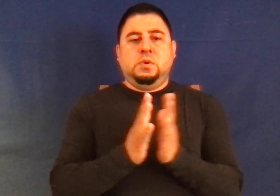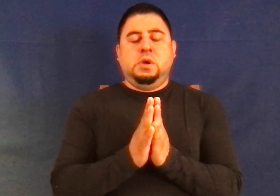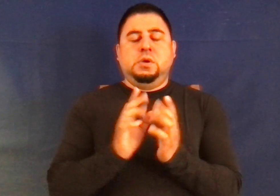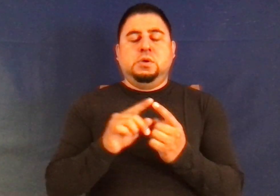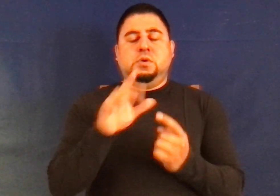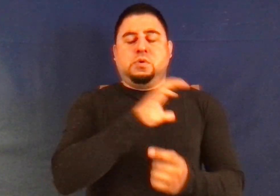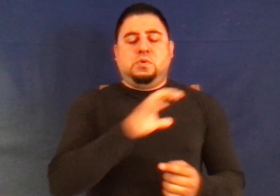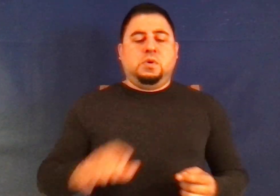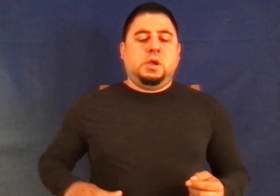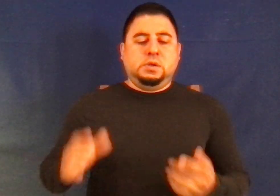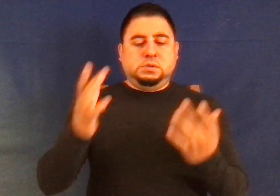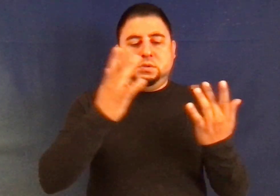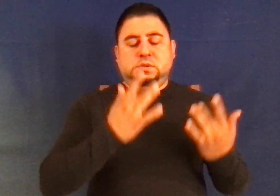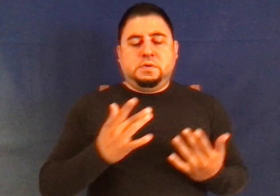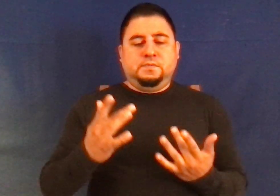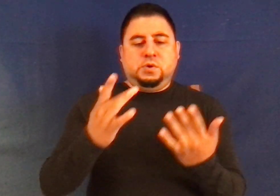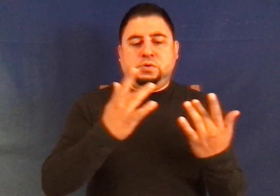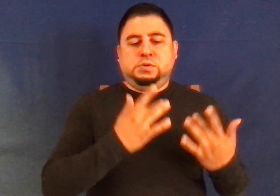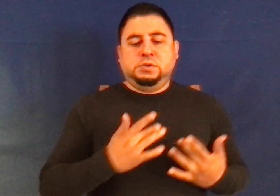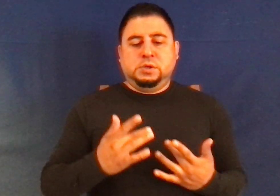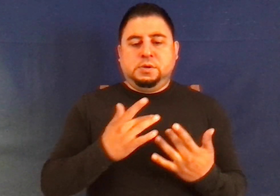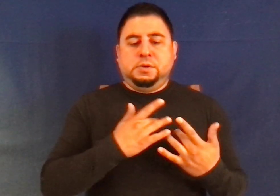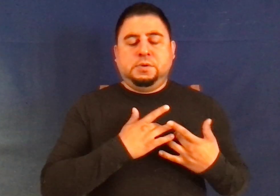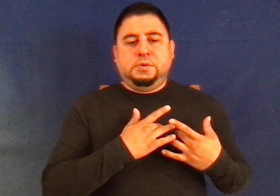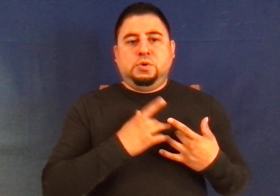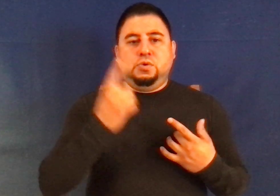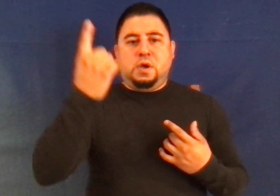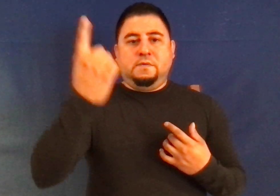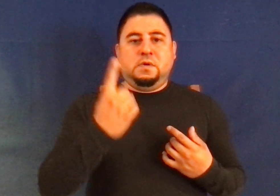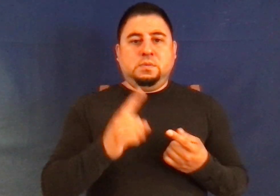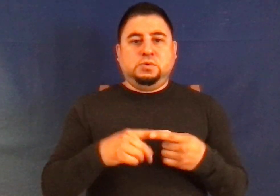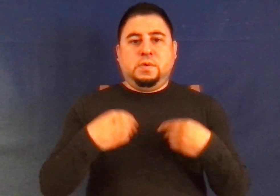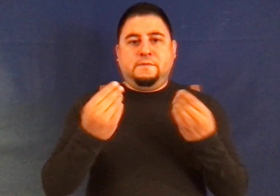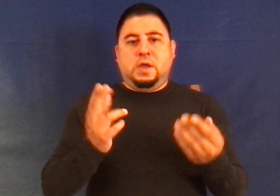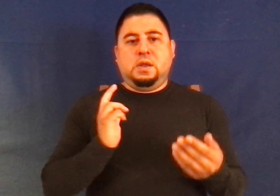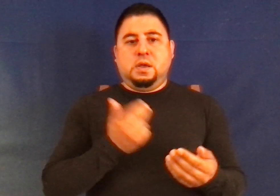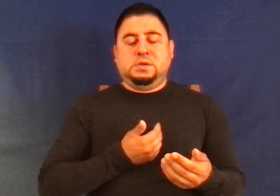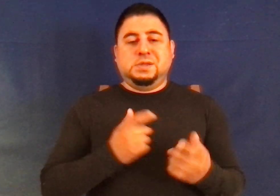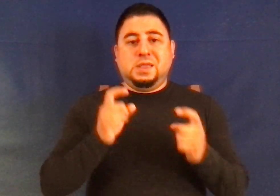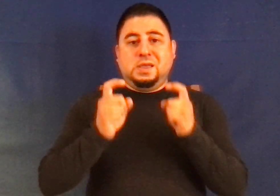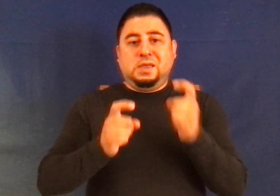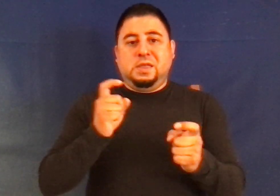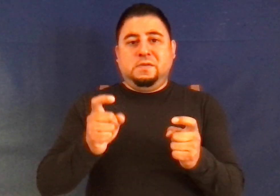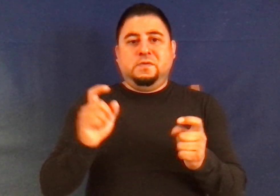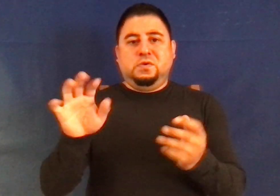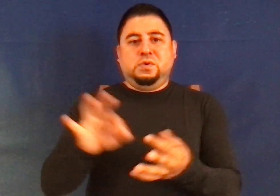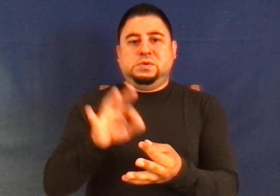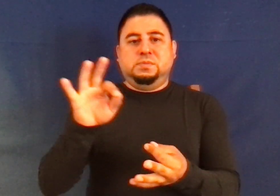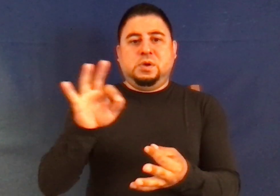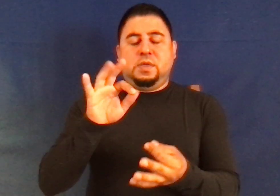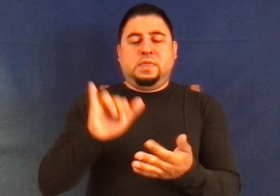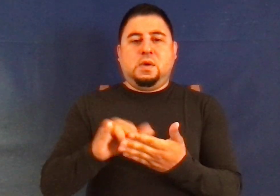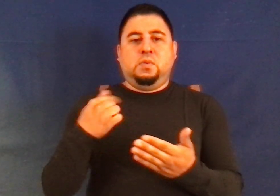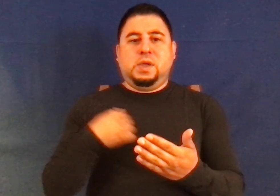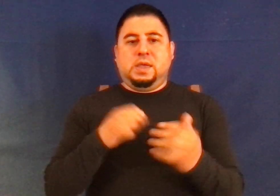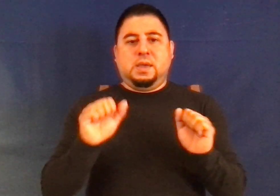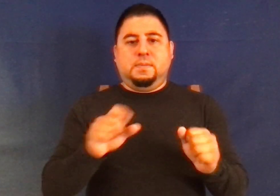have mercy. Christ, have mercy. You have come to give us the gift of your Spirit that we might be alive with your